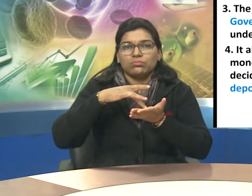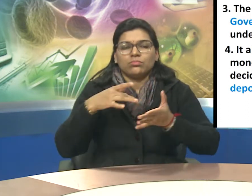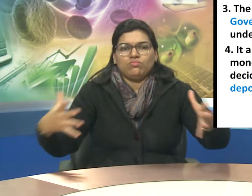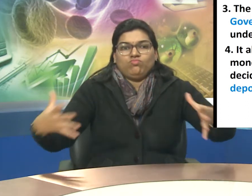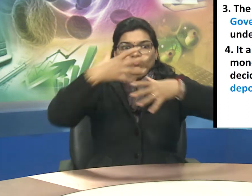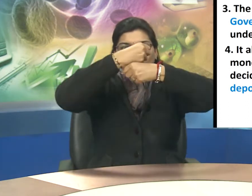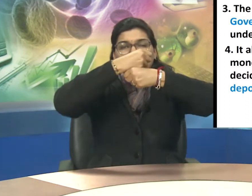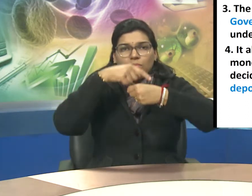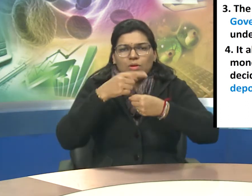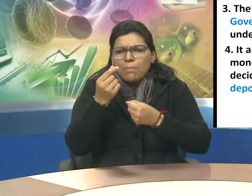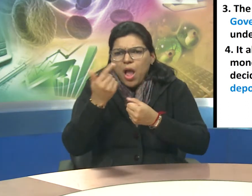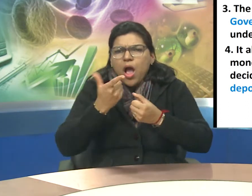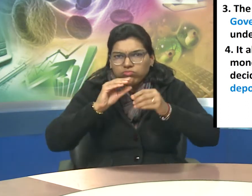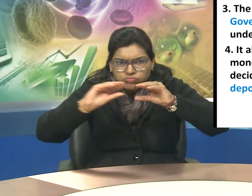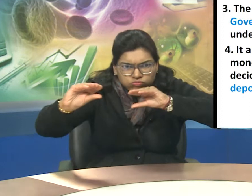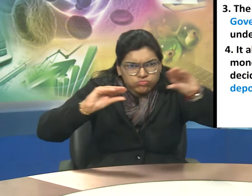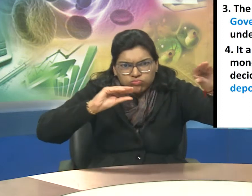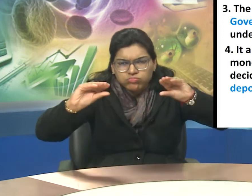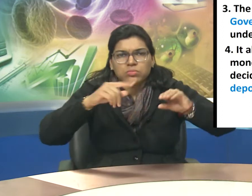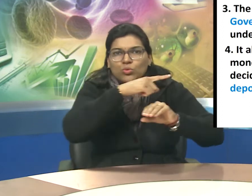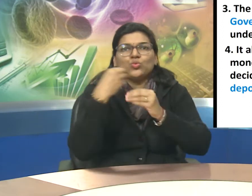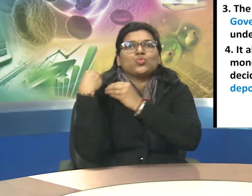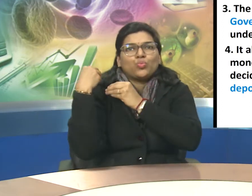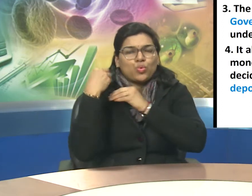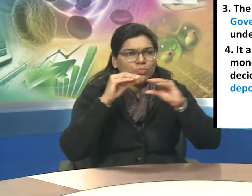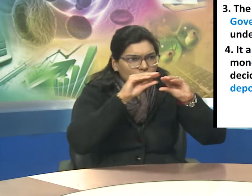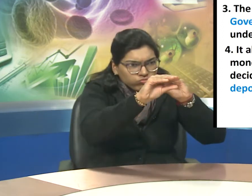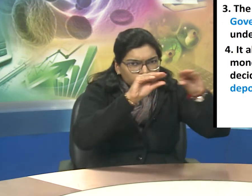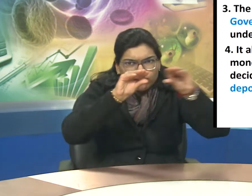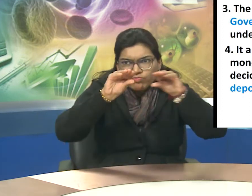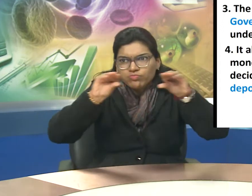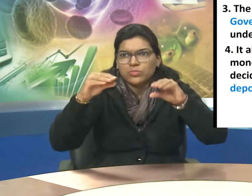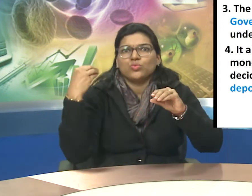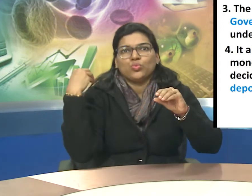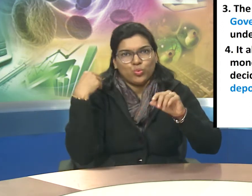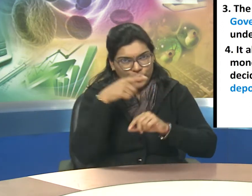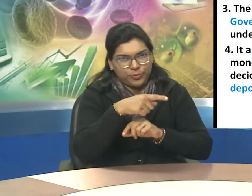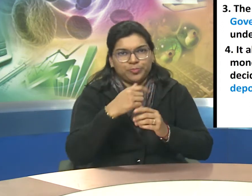along with revenue, they keep the record of all the expenditures